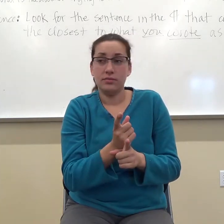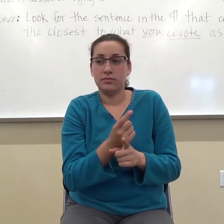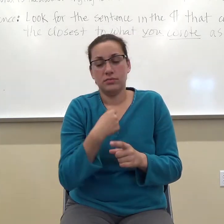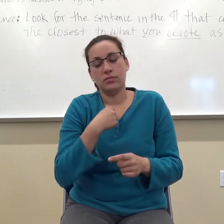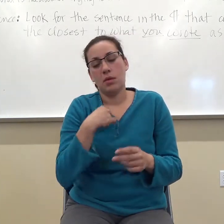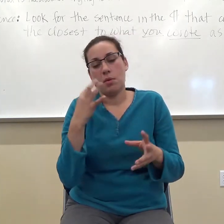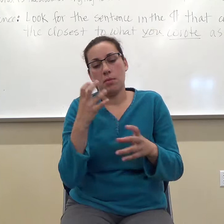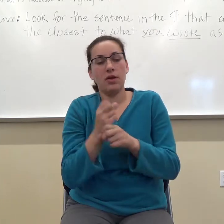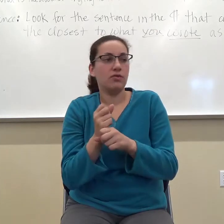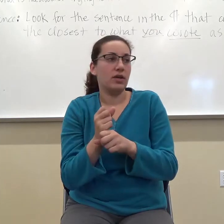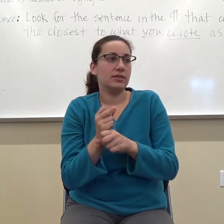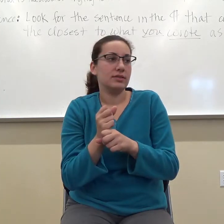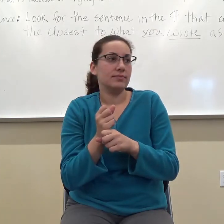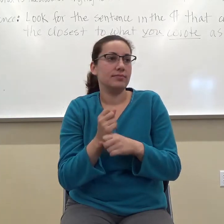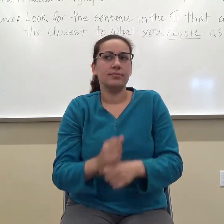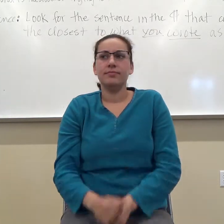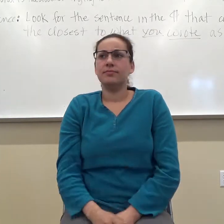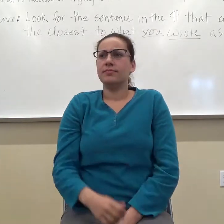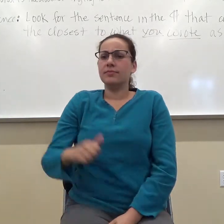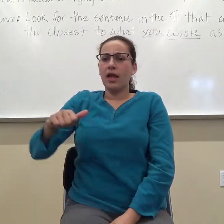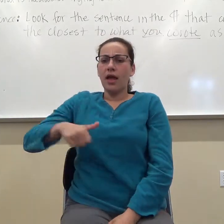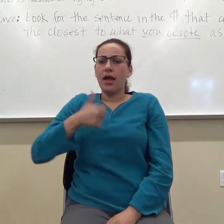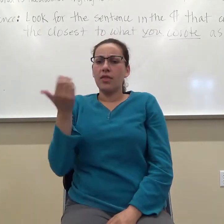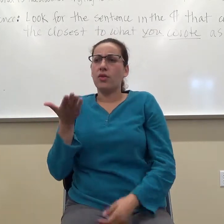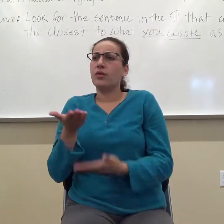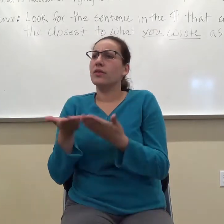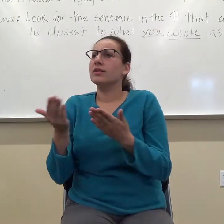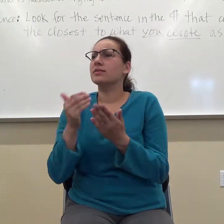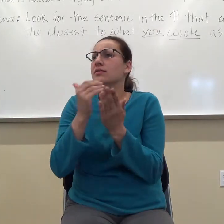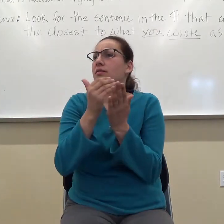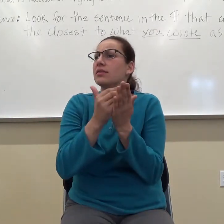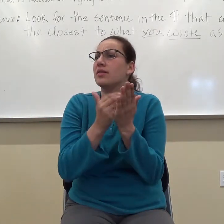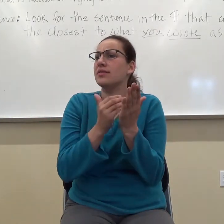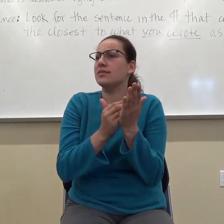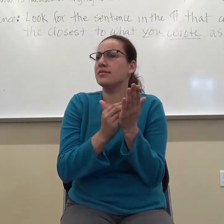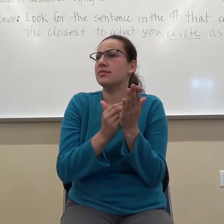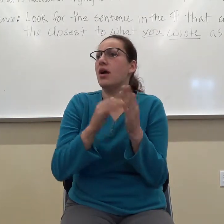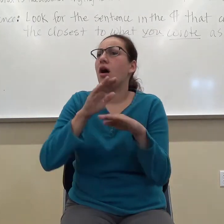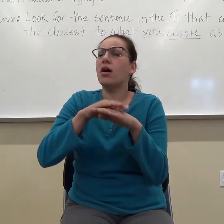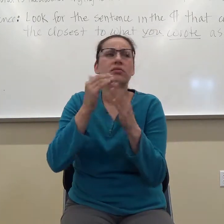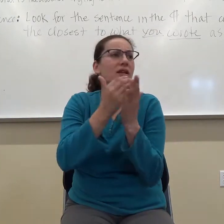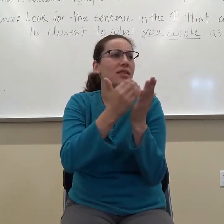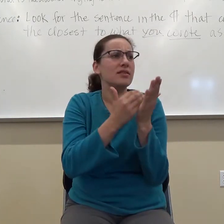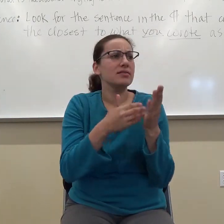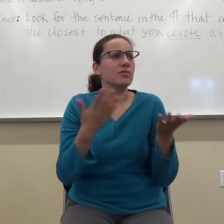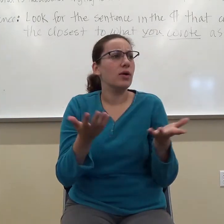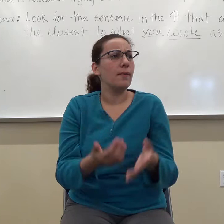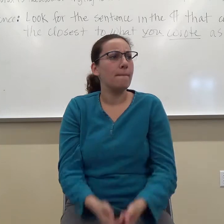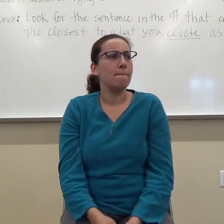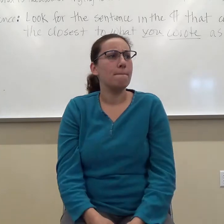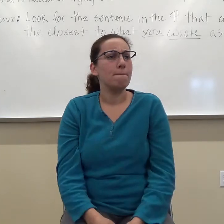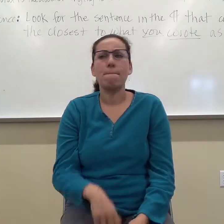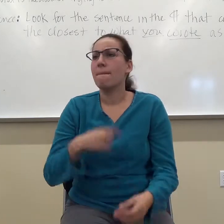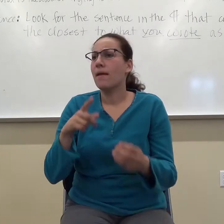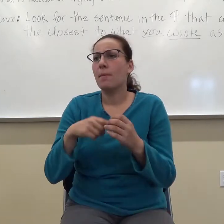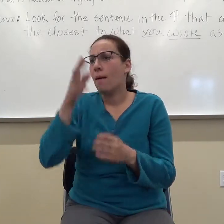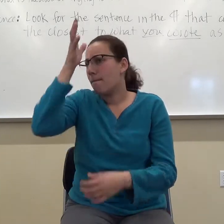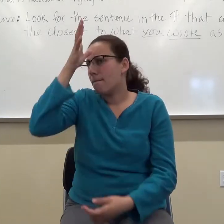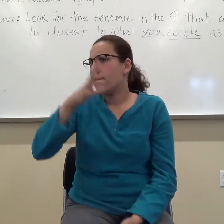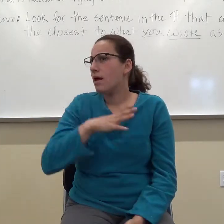oh, So what are the other things on the list about men, what men talk about?